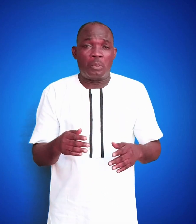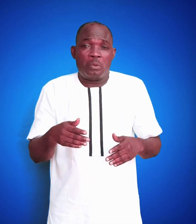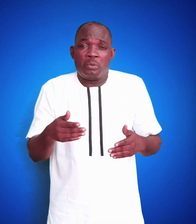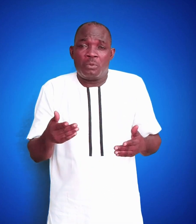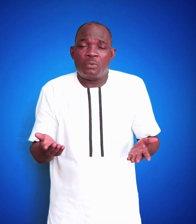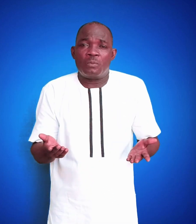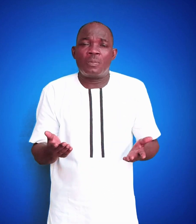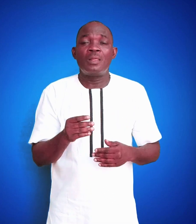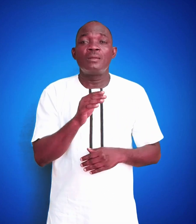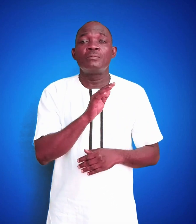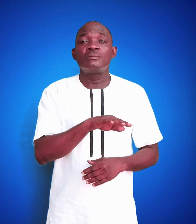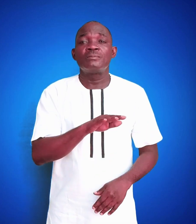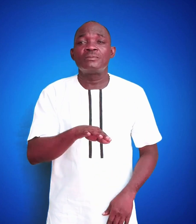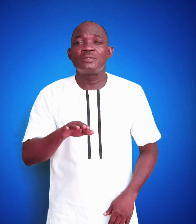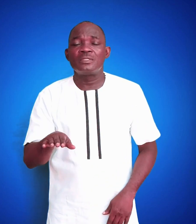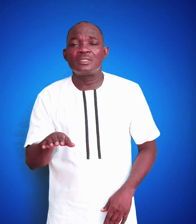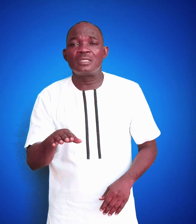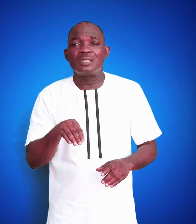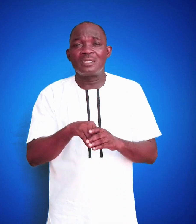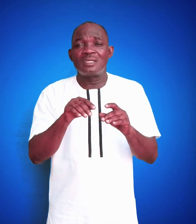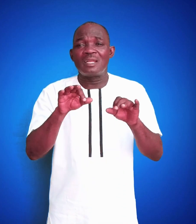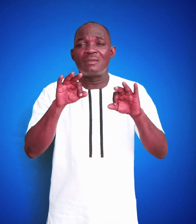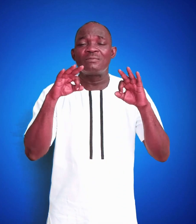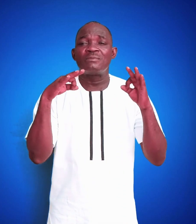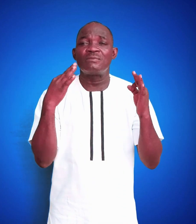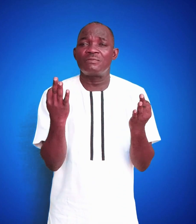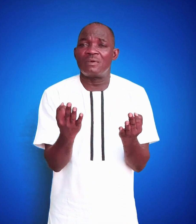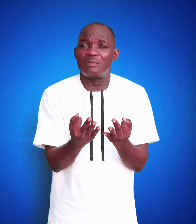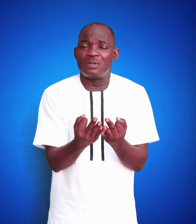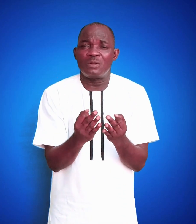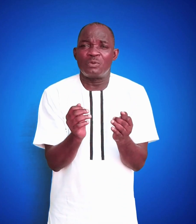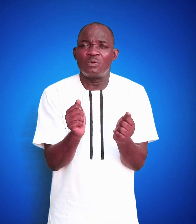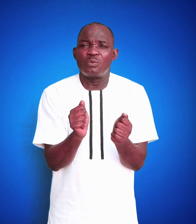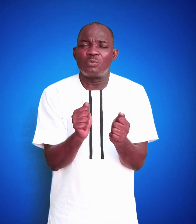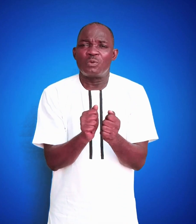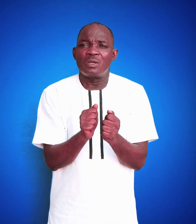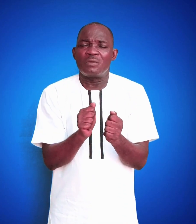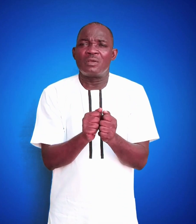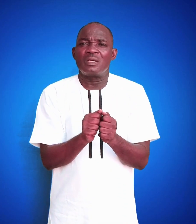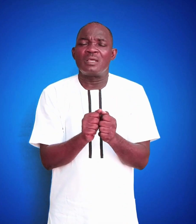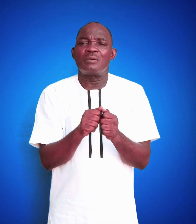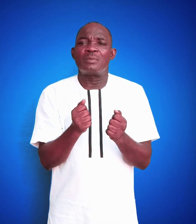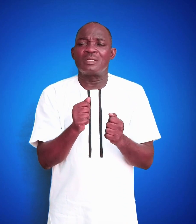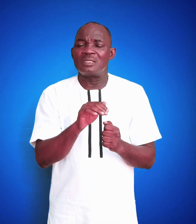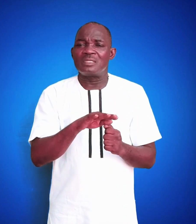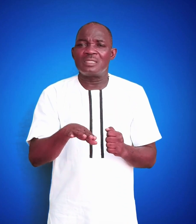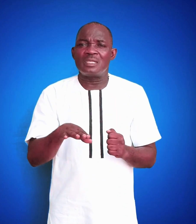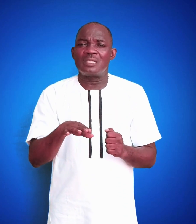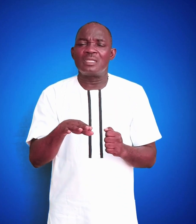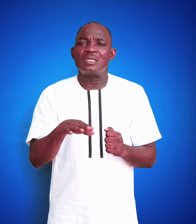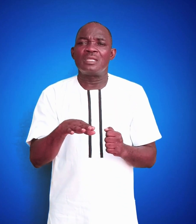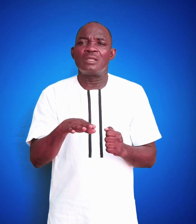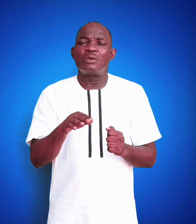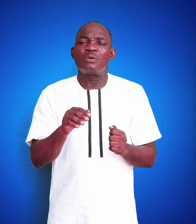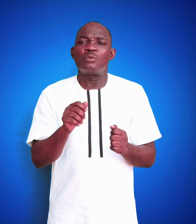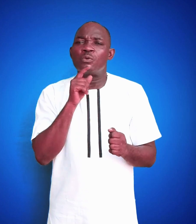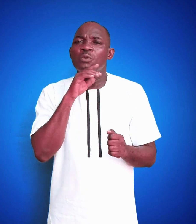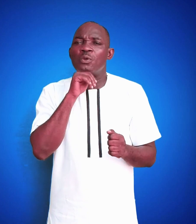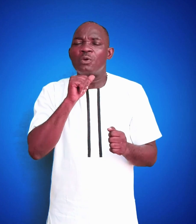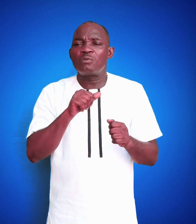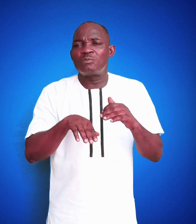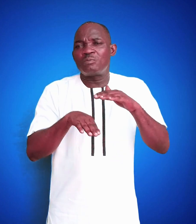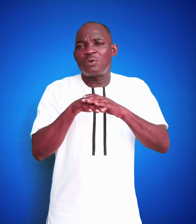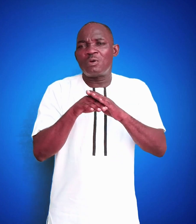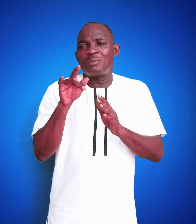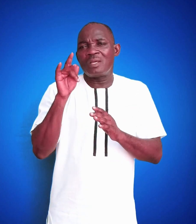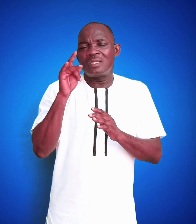or children in a household with a head who is a child under 18